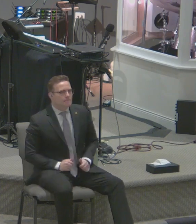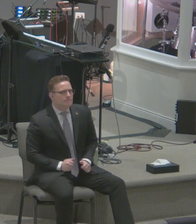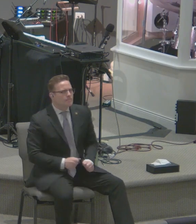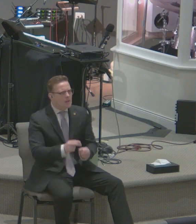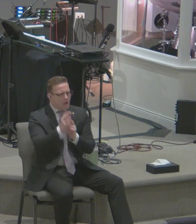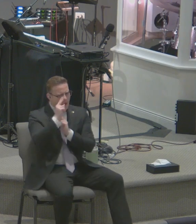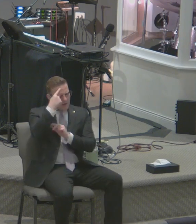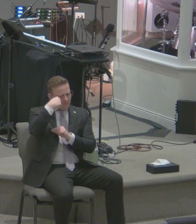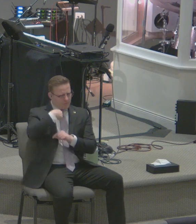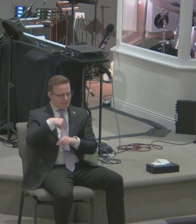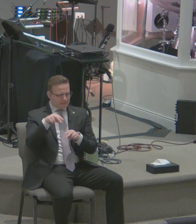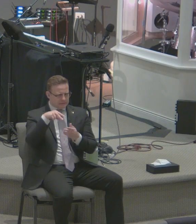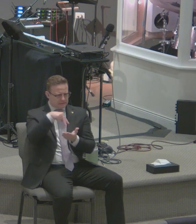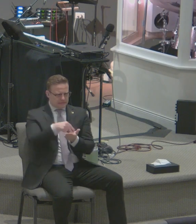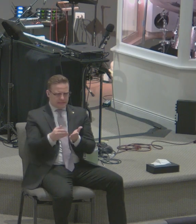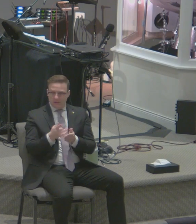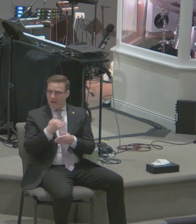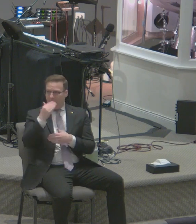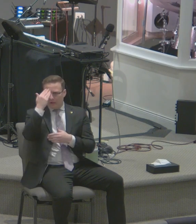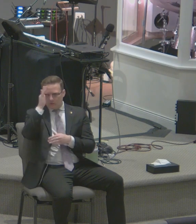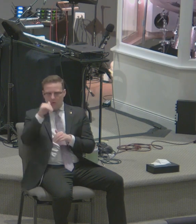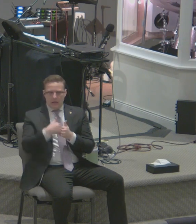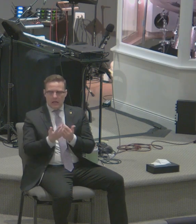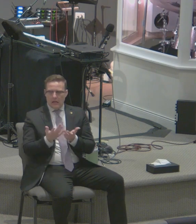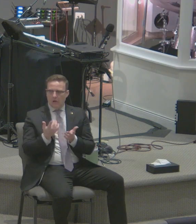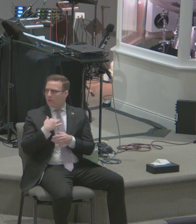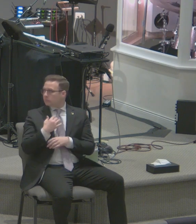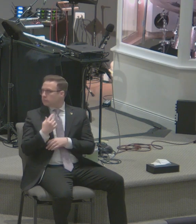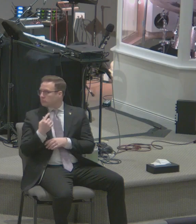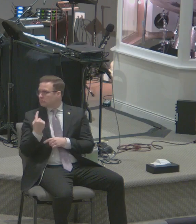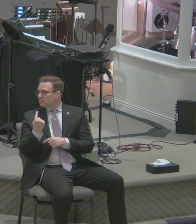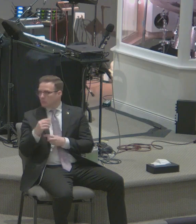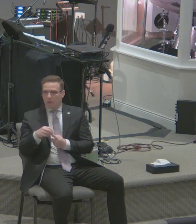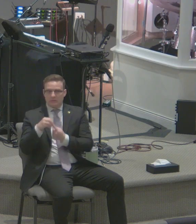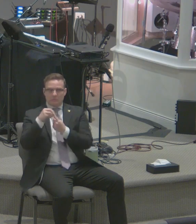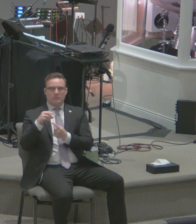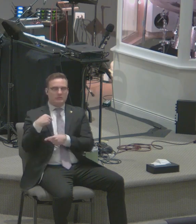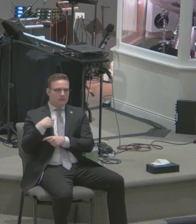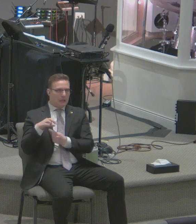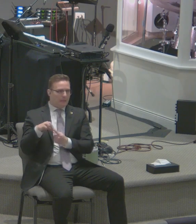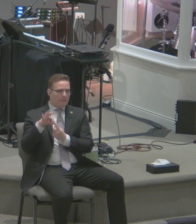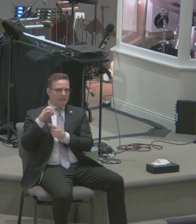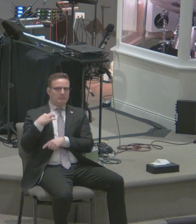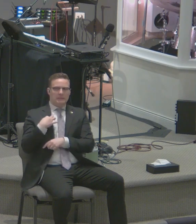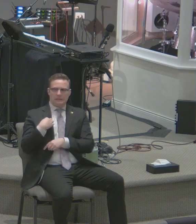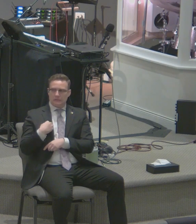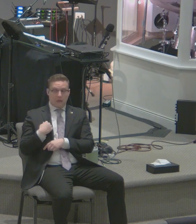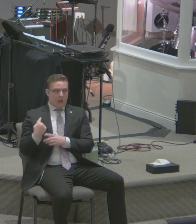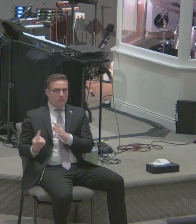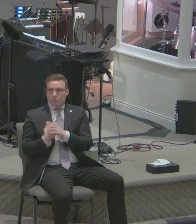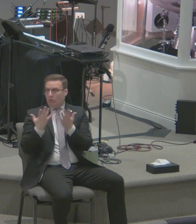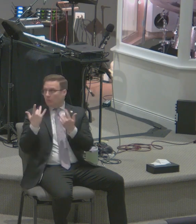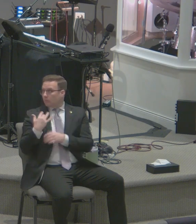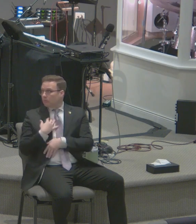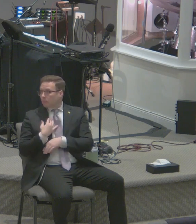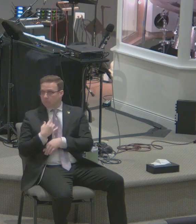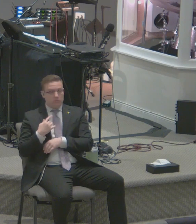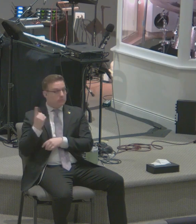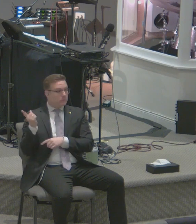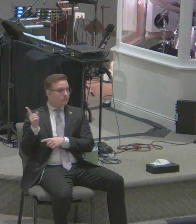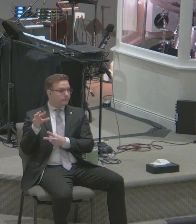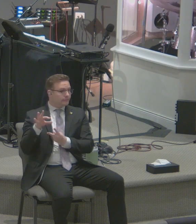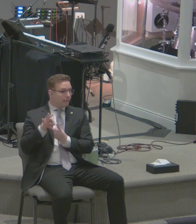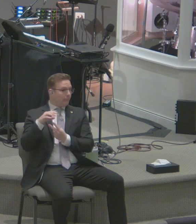It's an honor for me to do this. I don't know how I wound up here. I guess just from showing up, I got